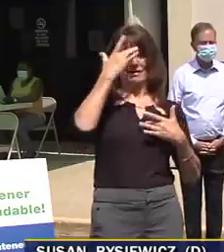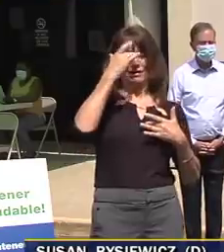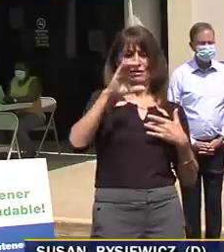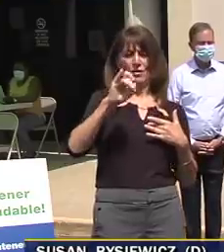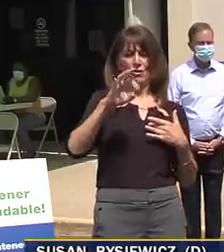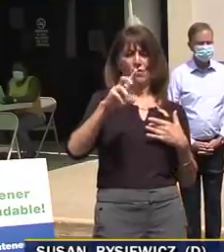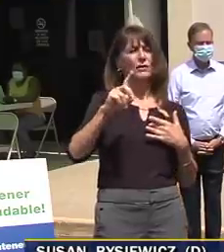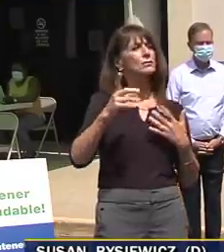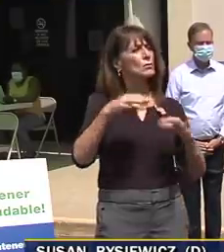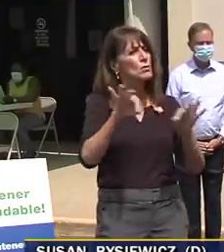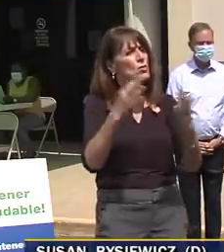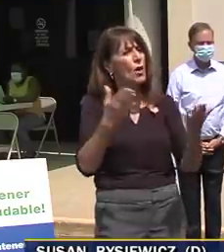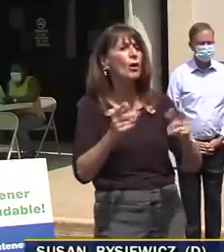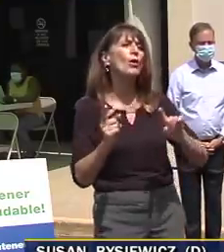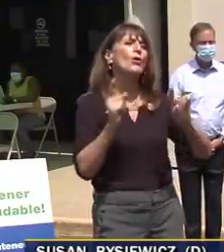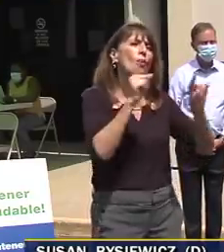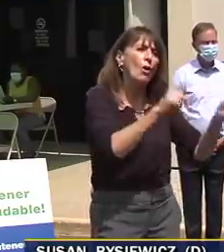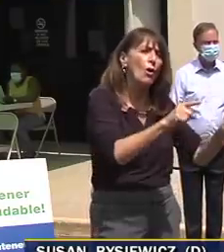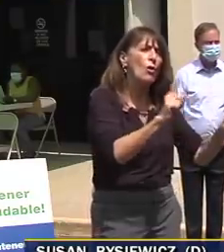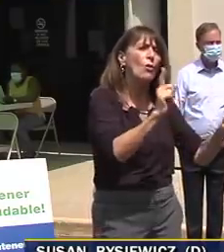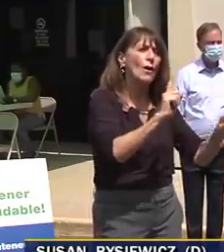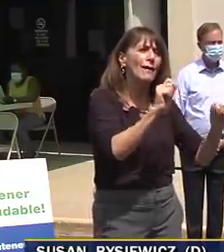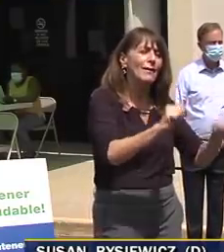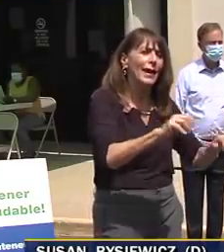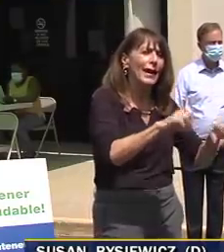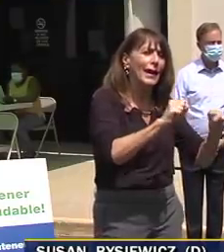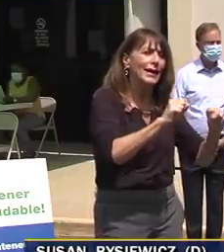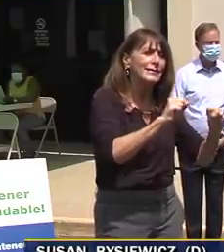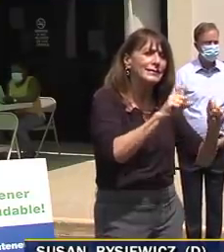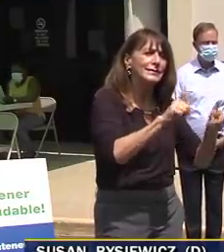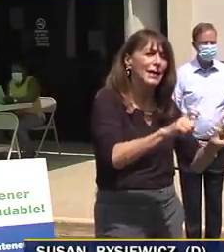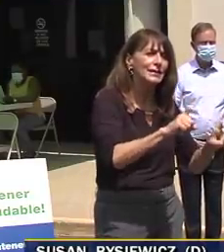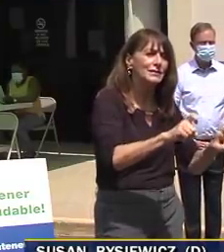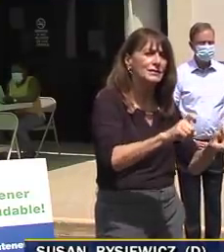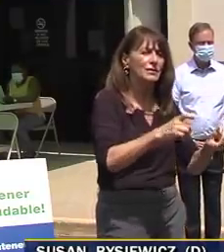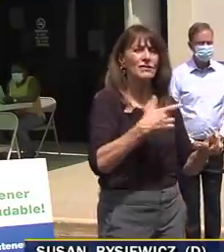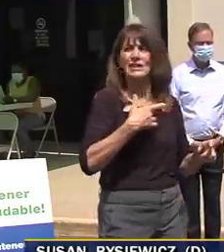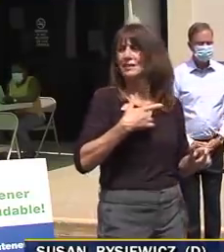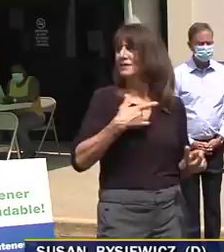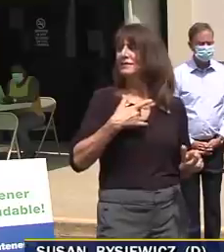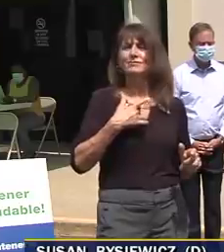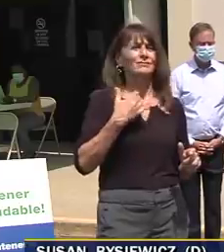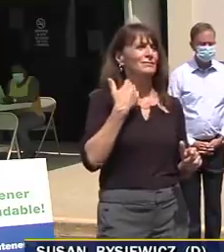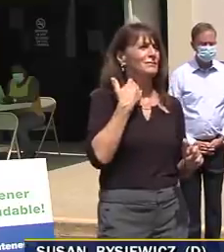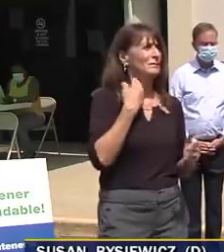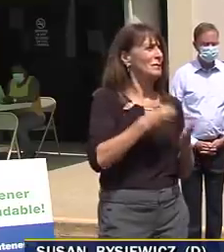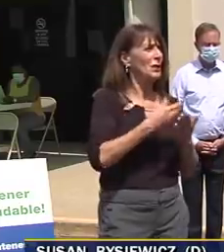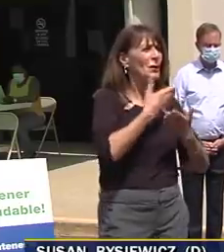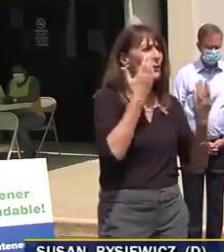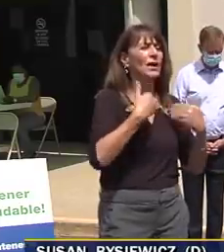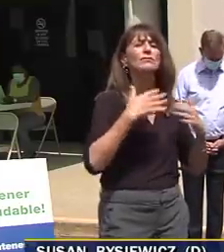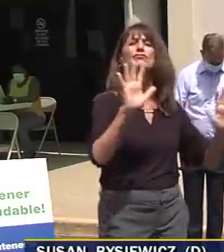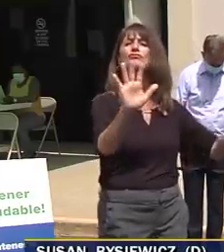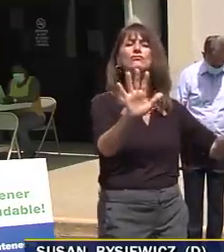to a testing site. Don't worry about having to pay for it. And if